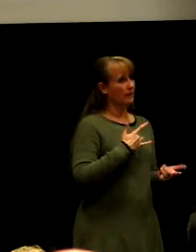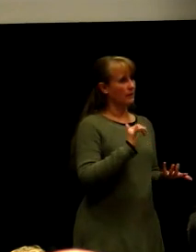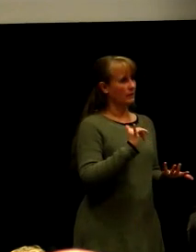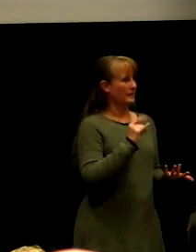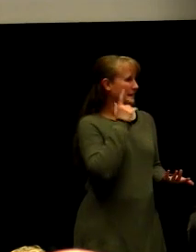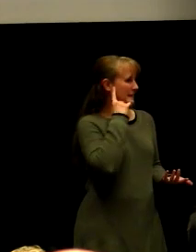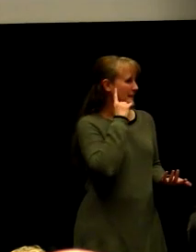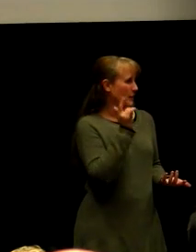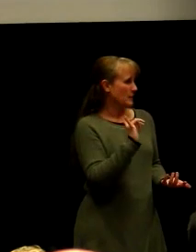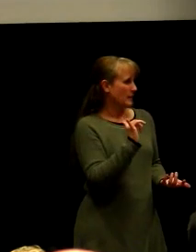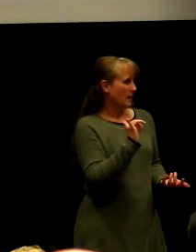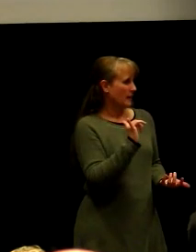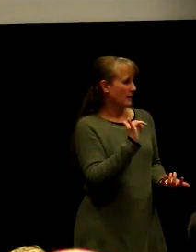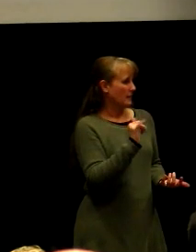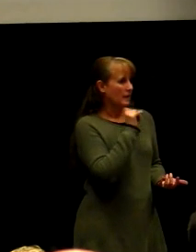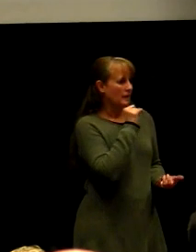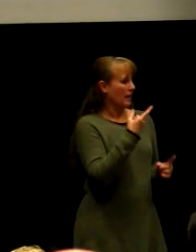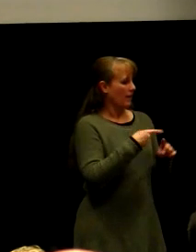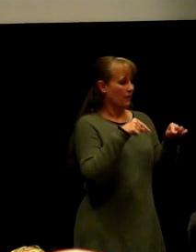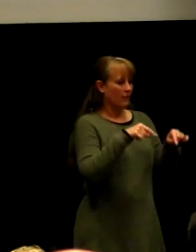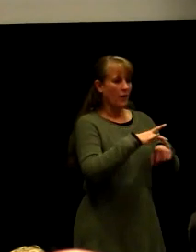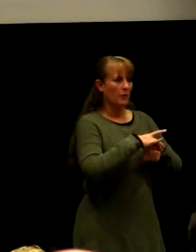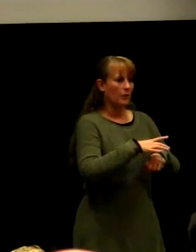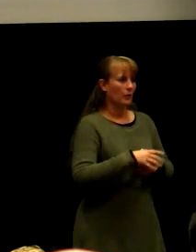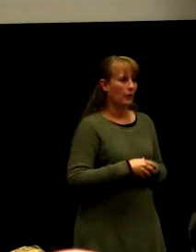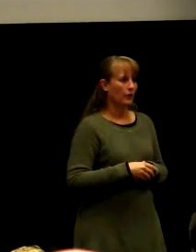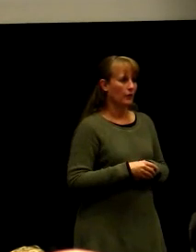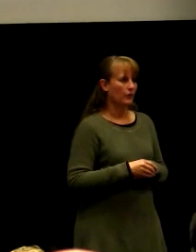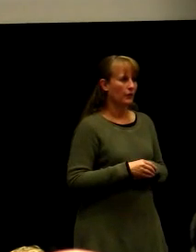sounds like something not of this world.